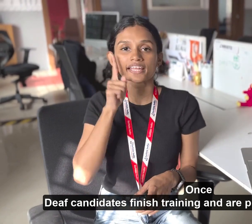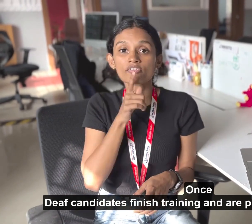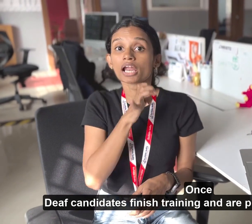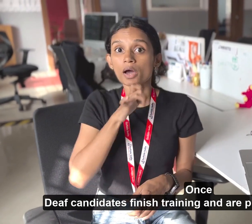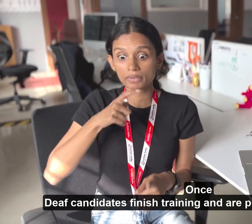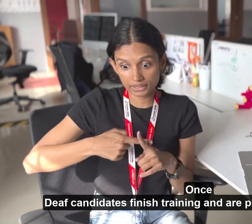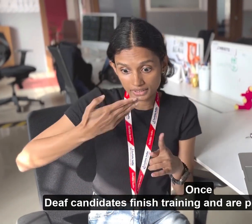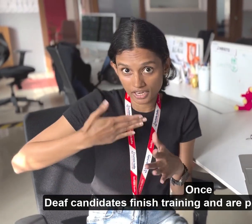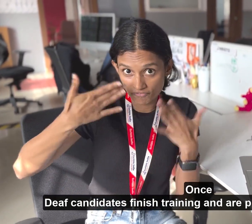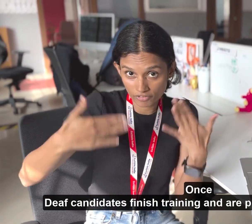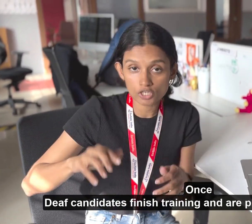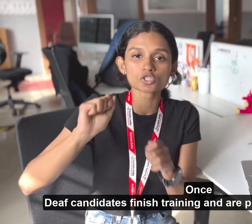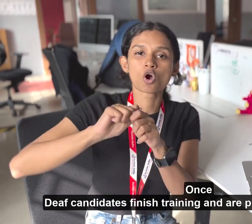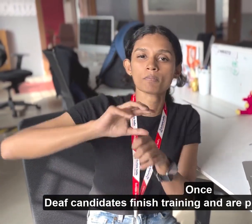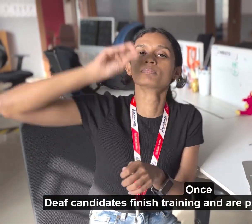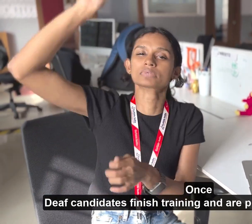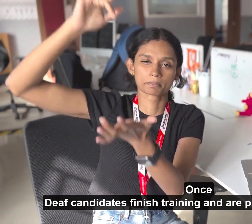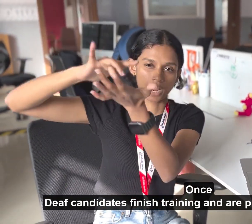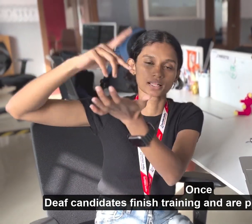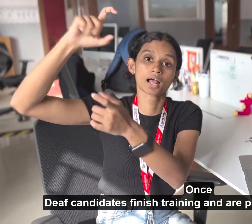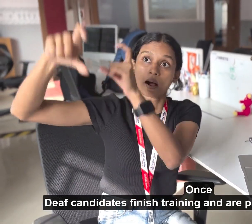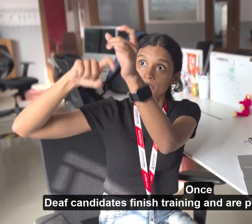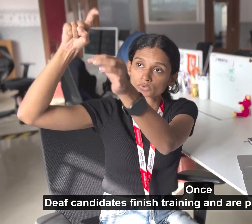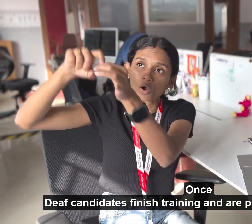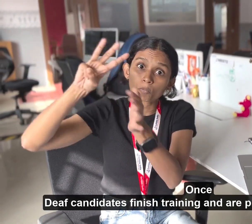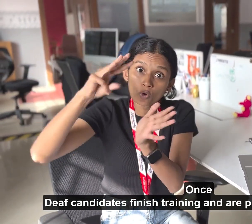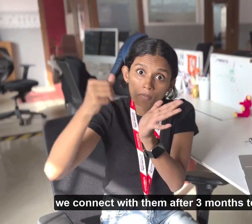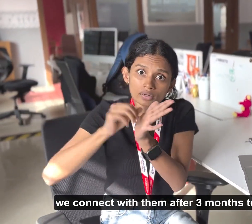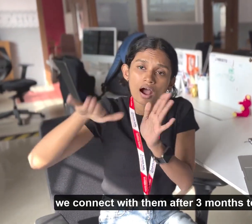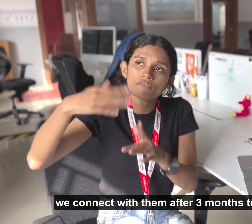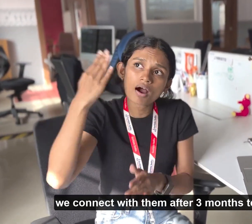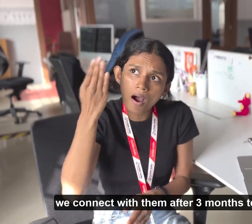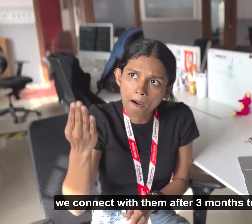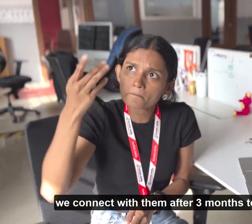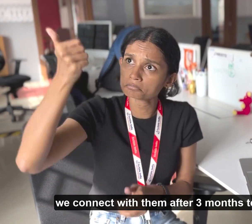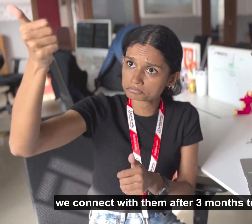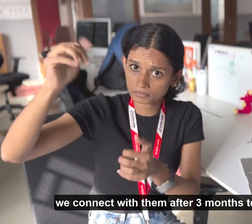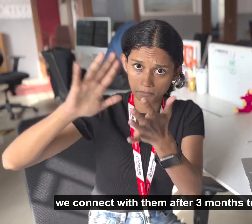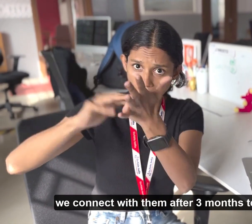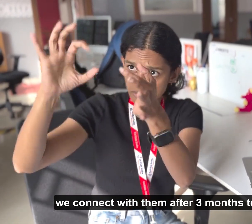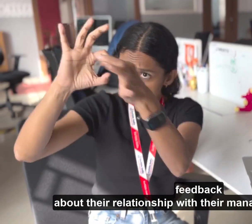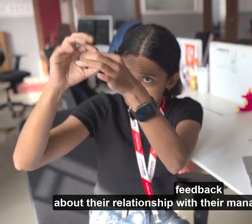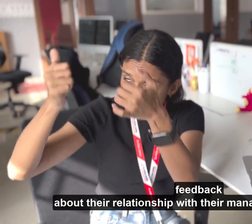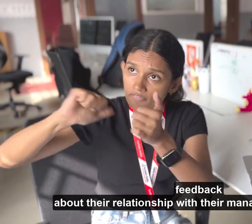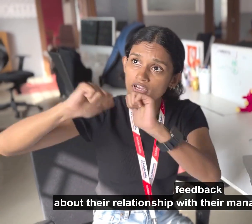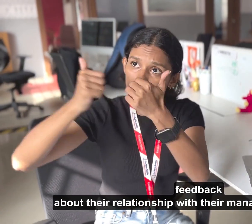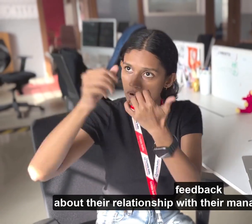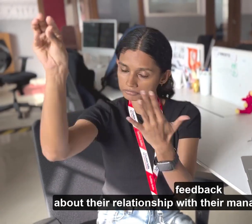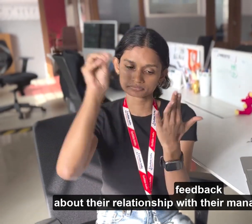training and are placed in companies, we connect with them after 3 months to get updates and feedback about their relationship with their